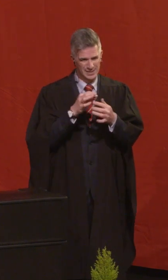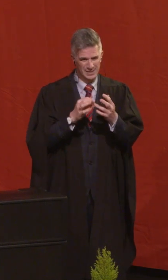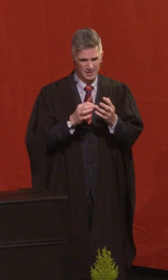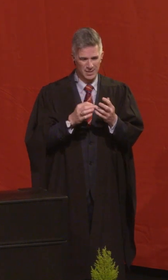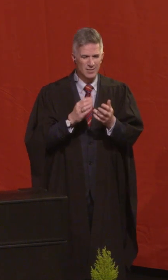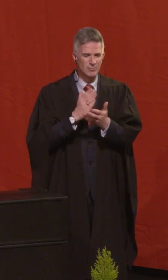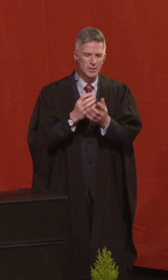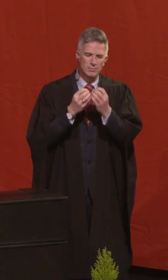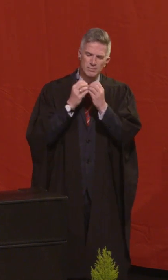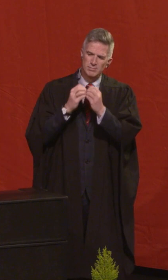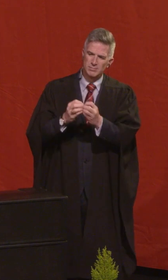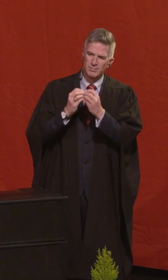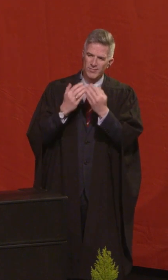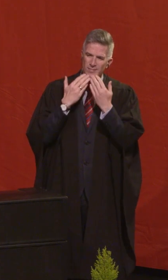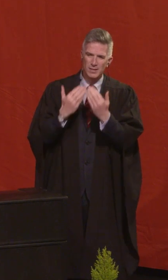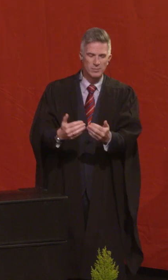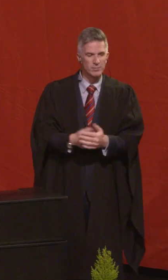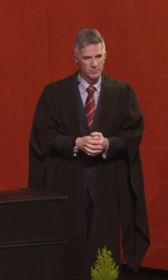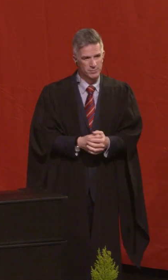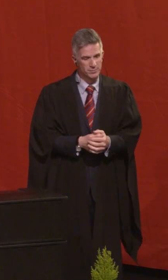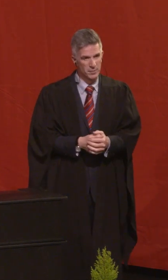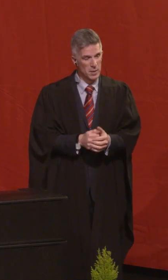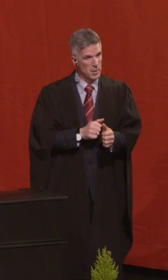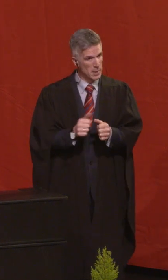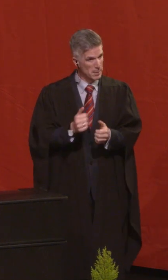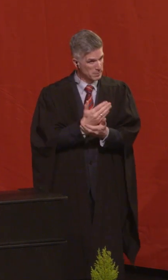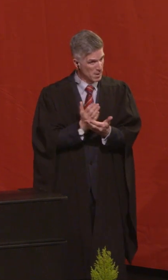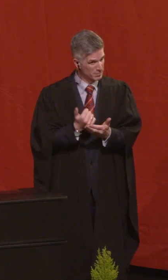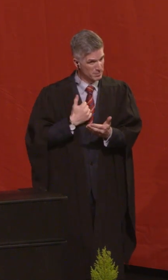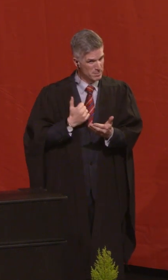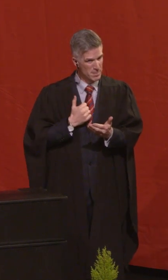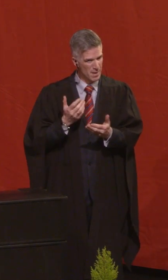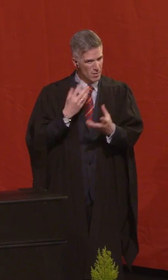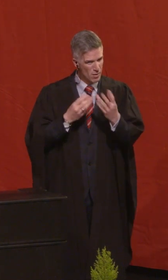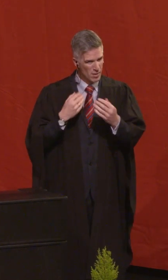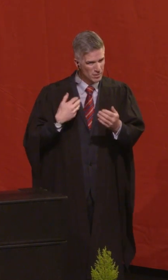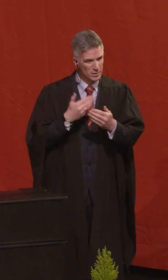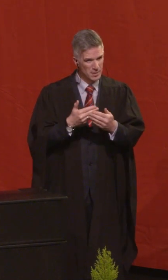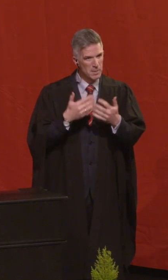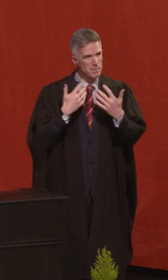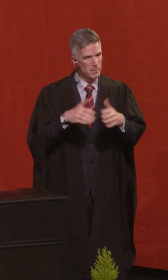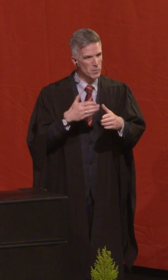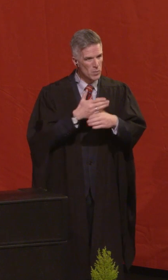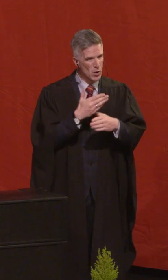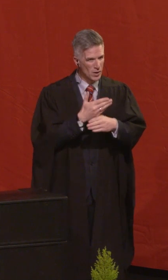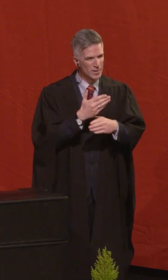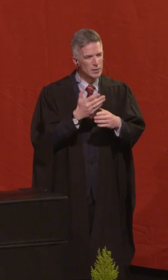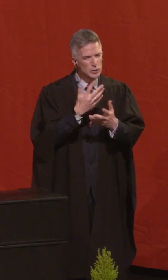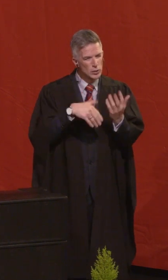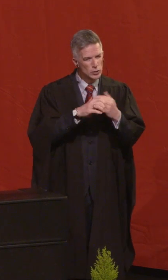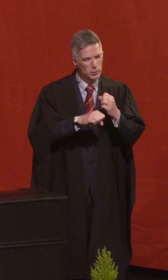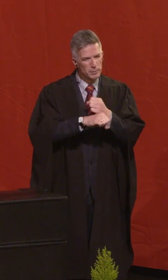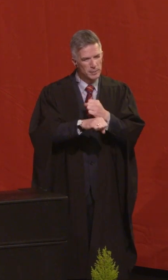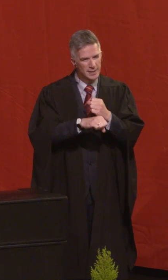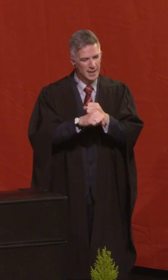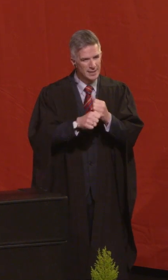am so grateful. The best part of my journey was the opportunity I had to work as a social media assistant at the university's marketing